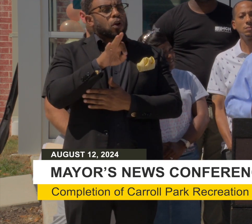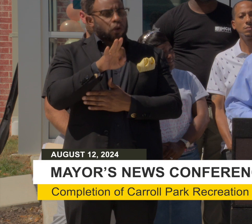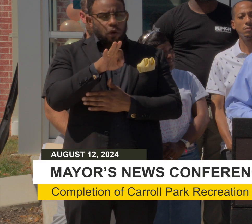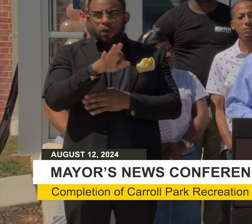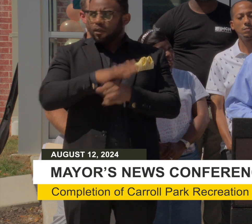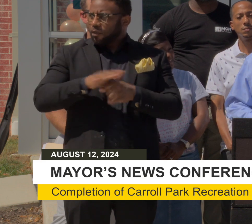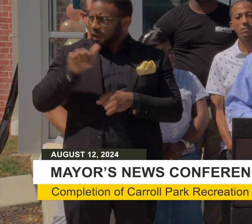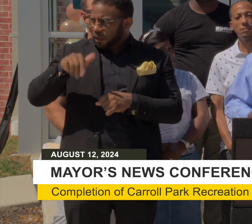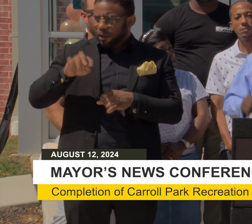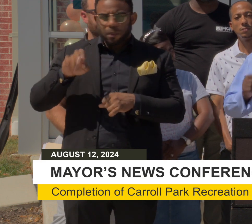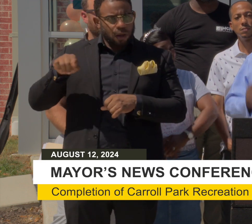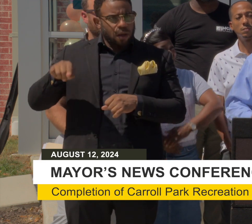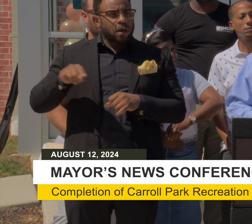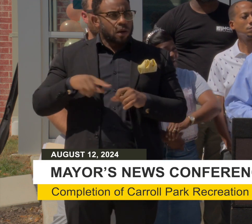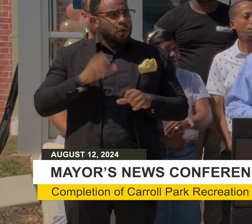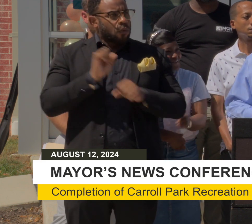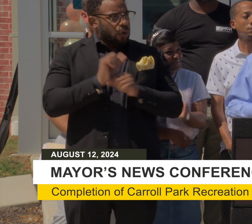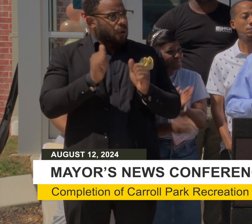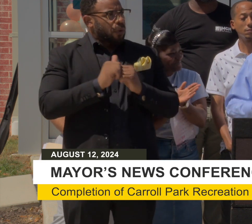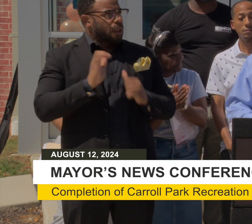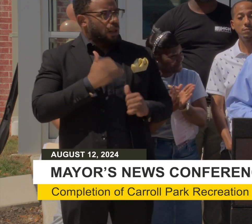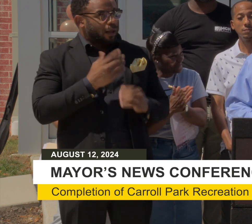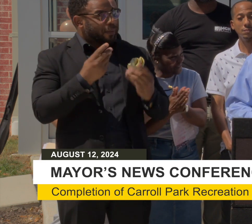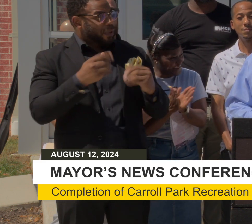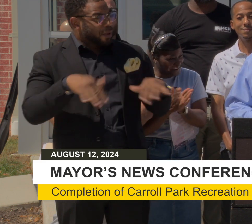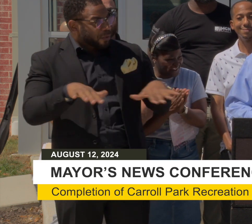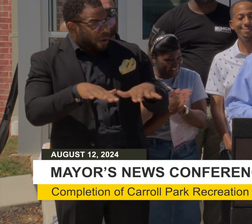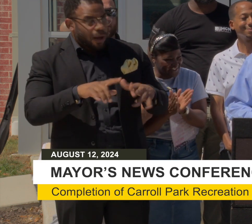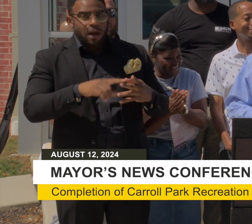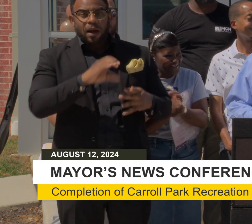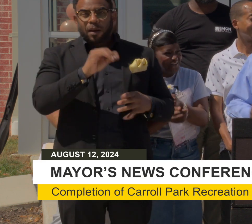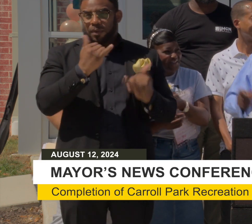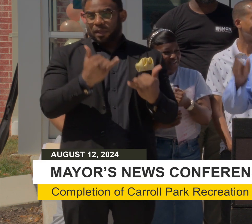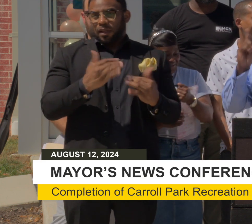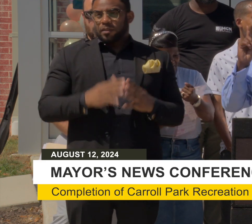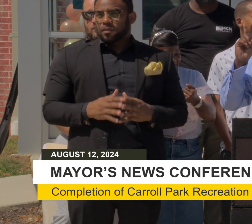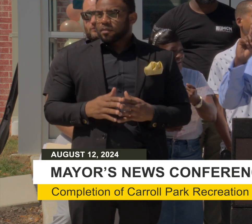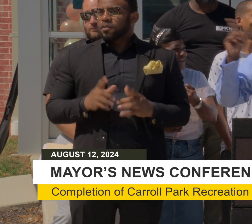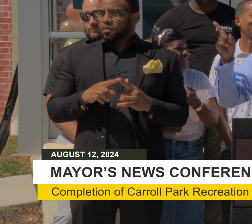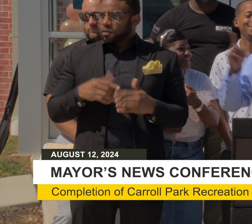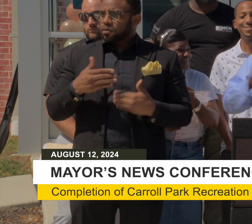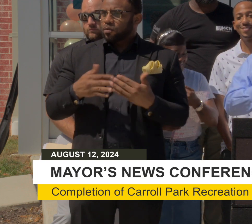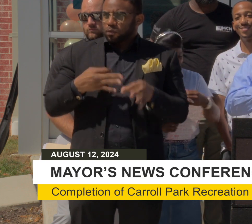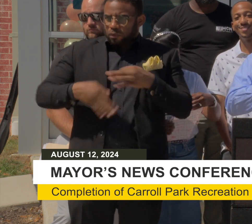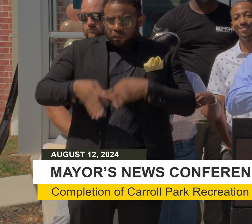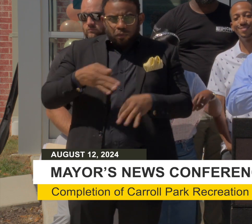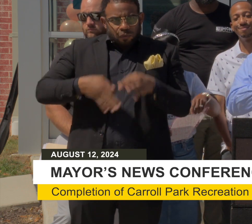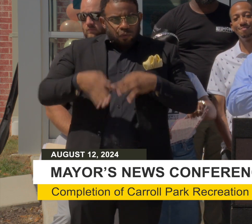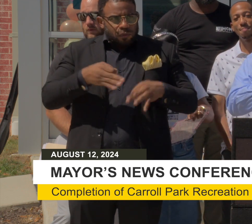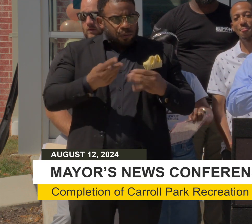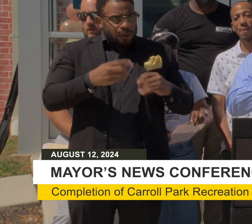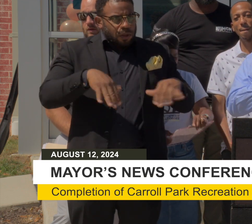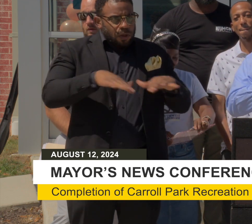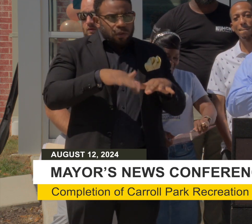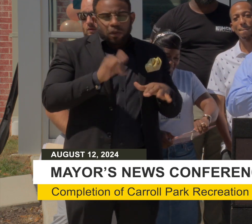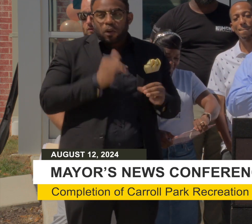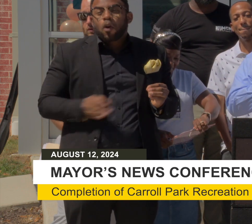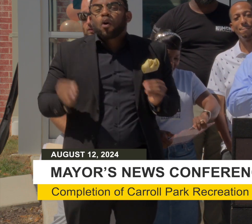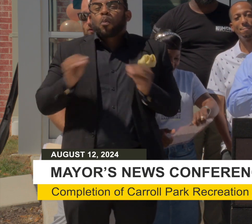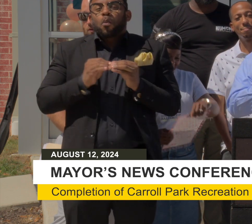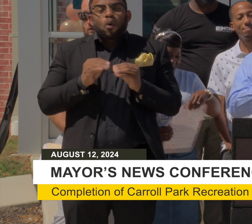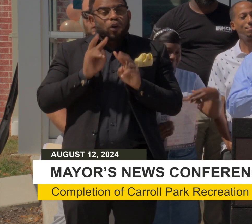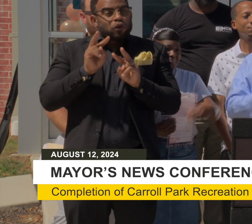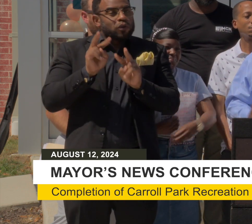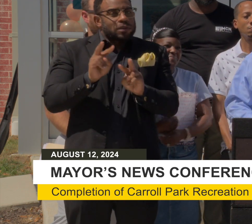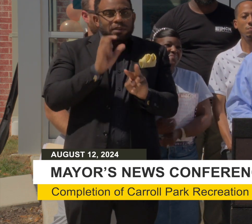be here in this park. We're working with our playground company now to replace this playground, so there's more coming.